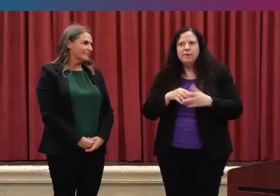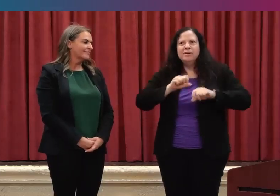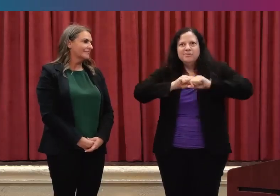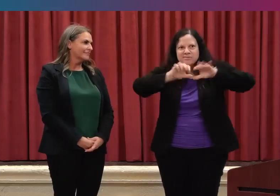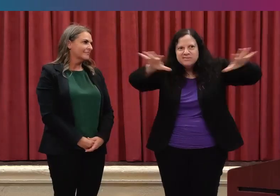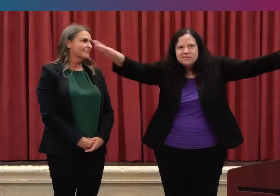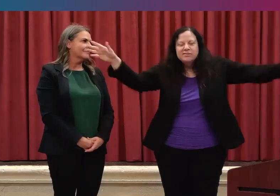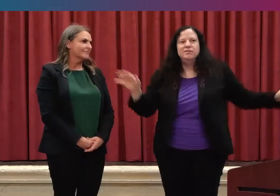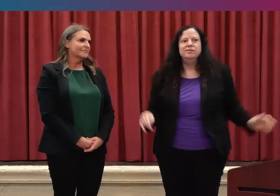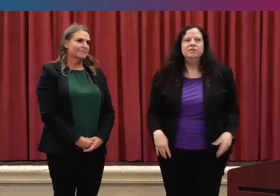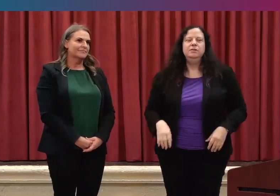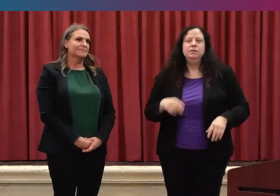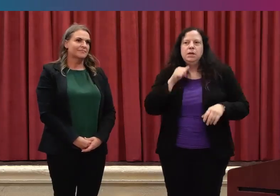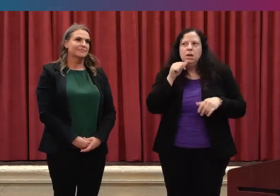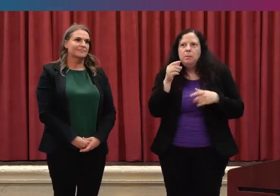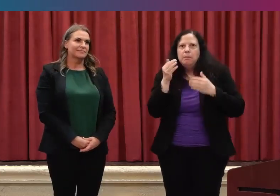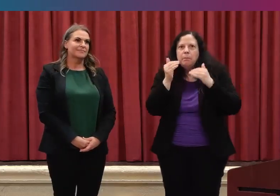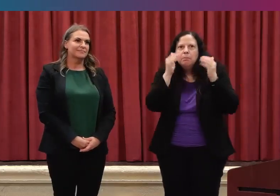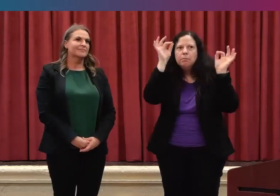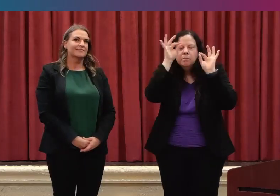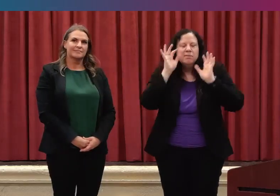that information out to the community.